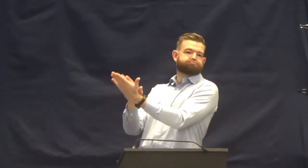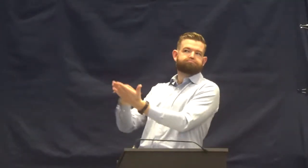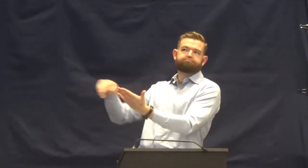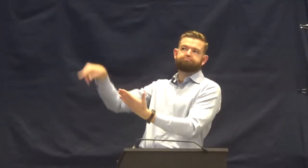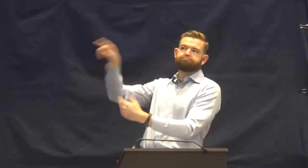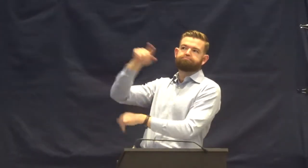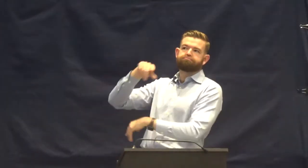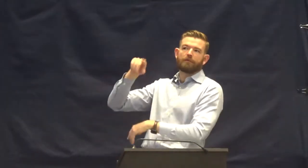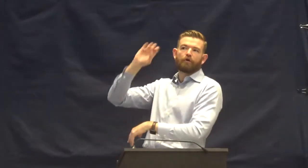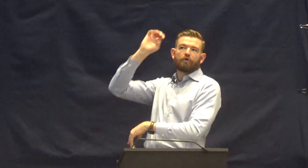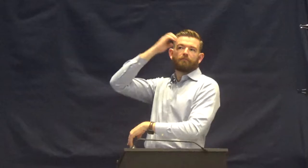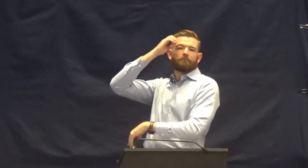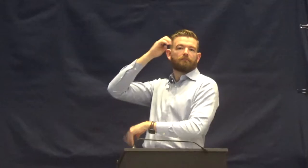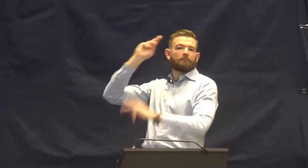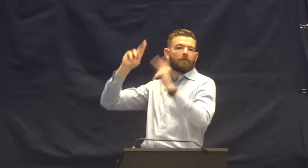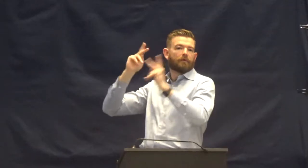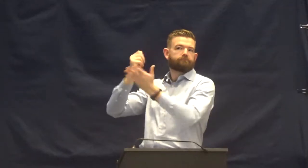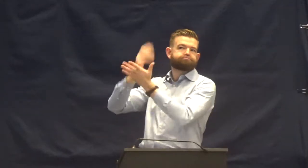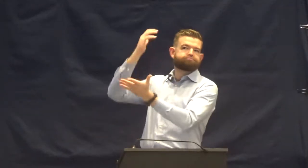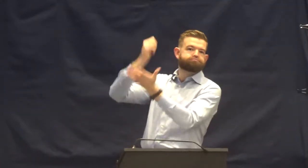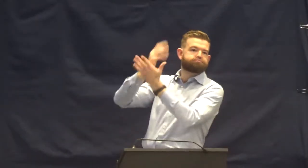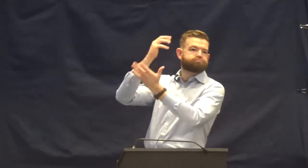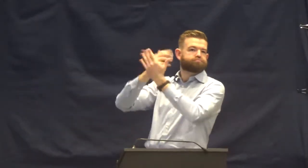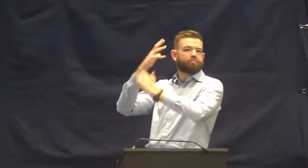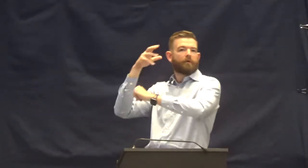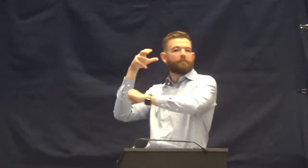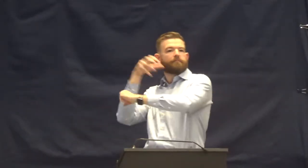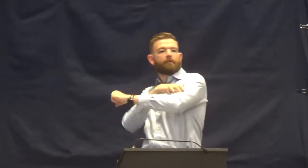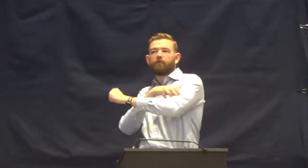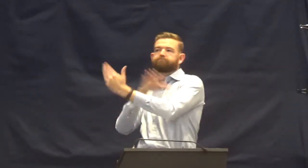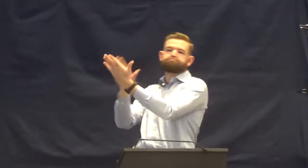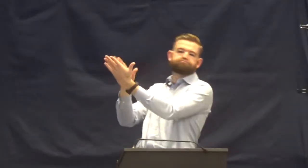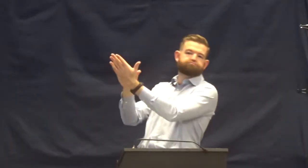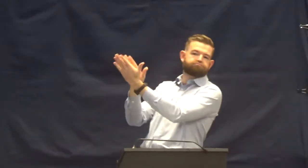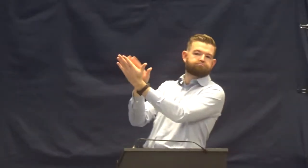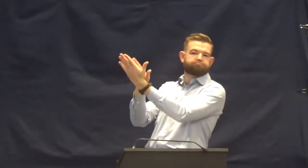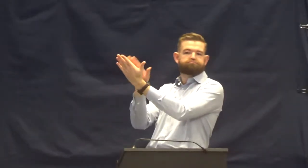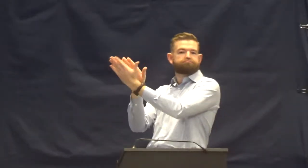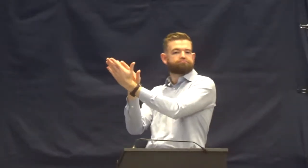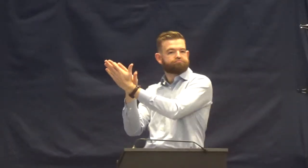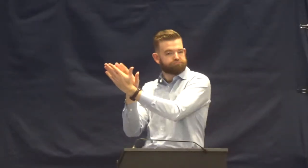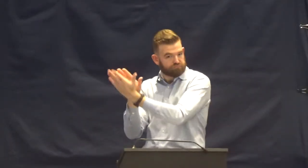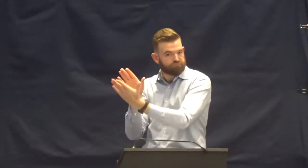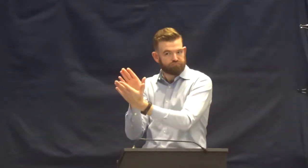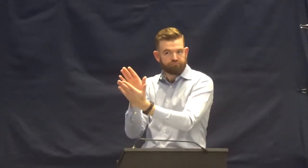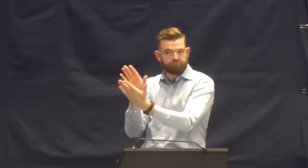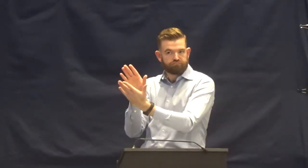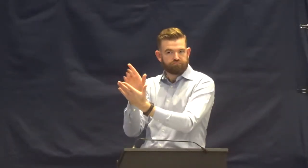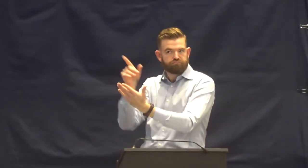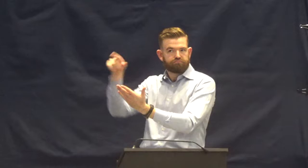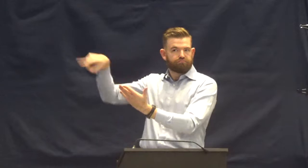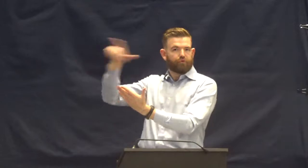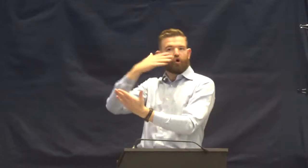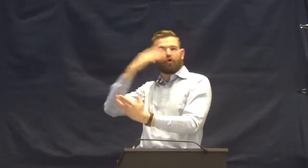the natives. And so the Europeans got lots of accolades for sharing their